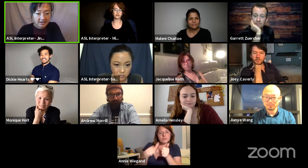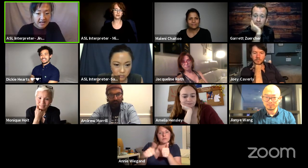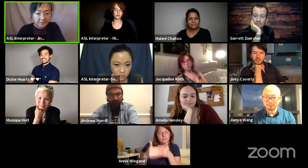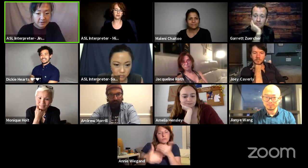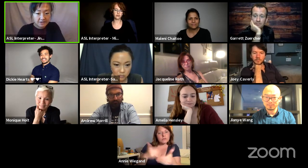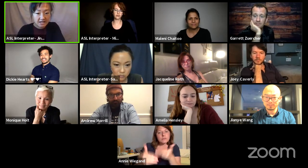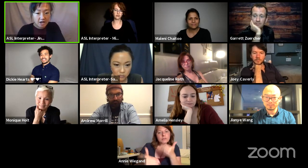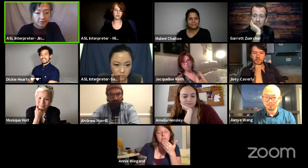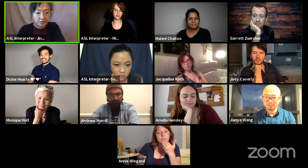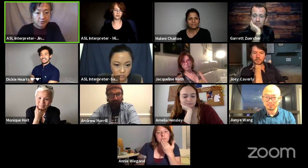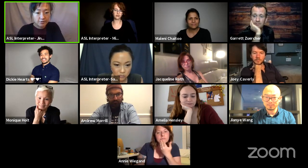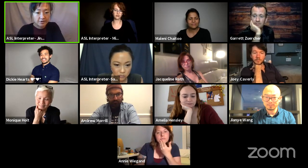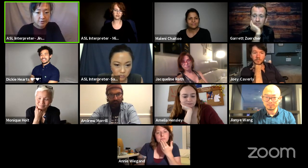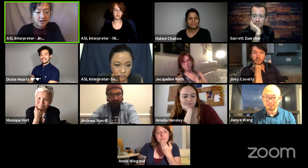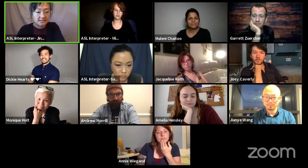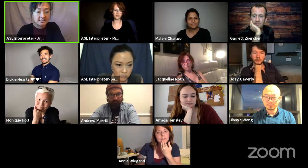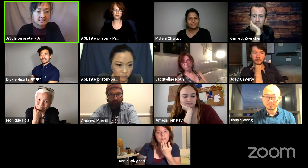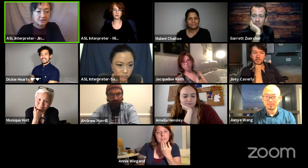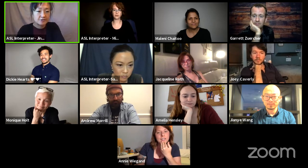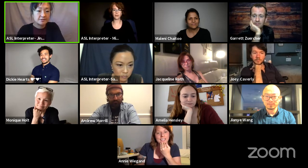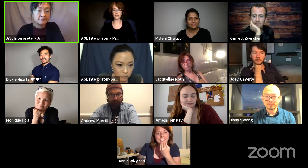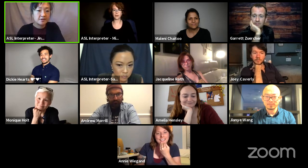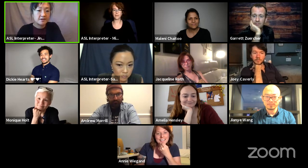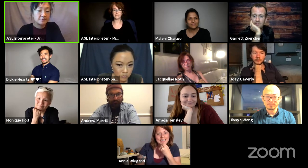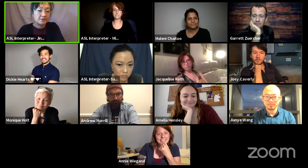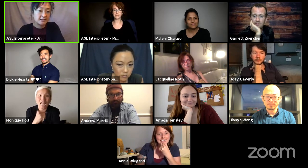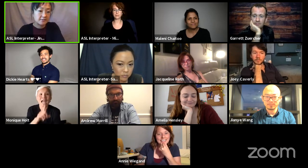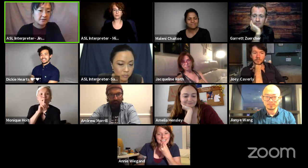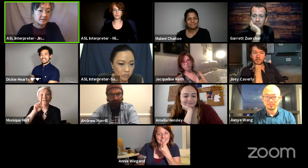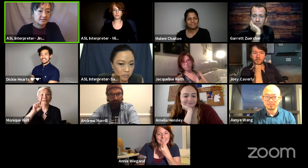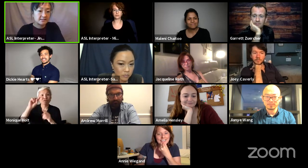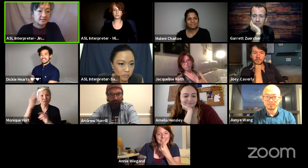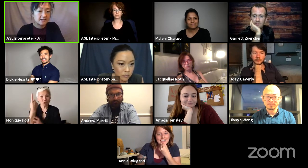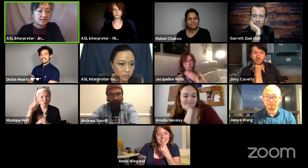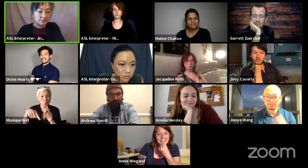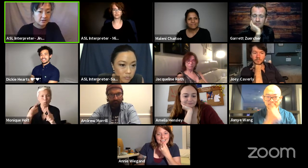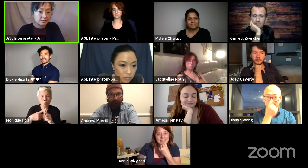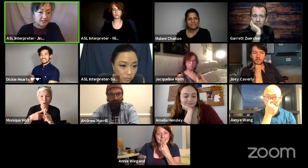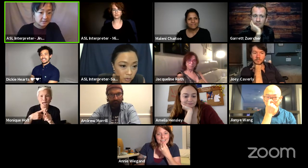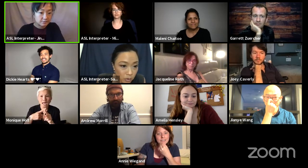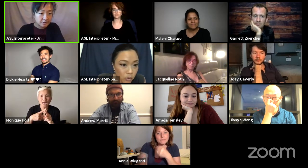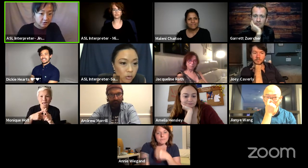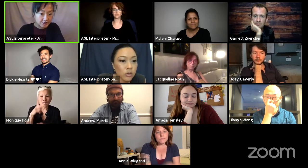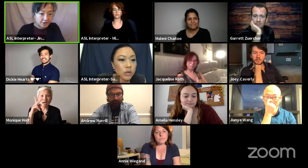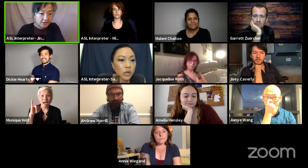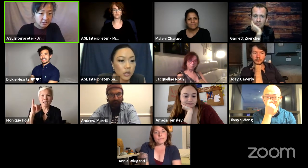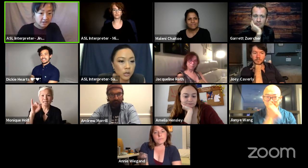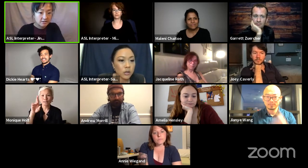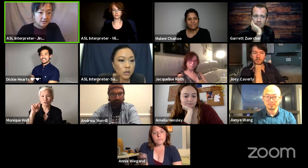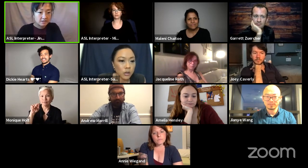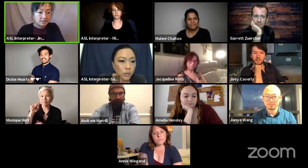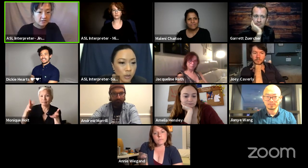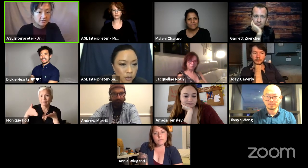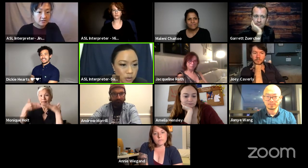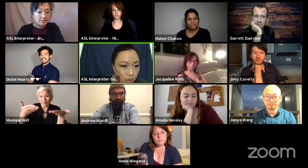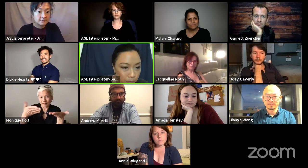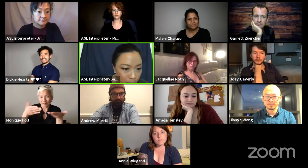that person help you with your process in terms of building up on this, on your linguistic structure? Well, so